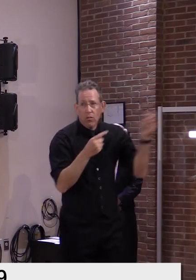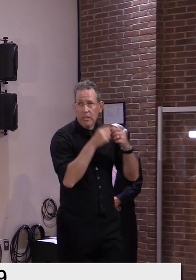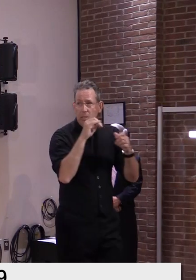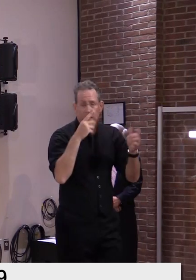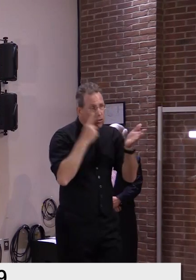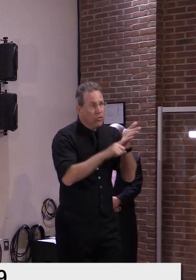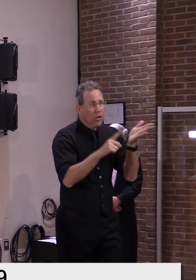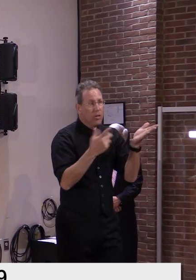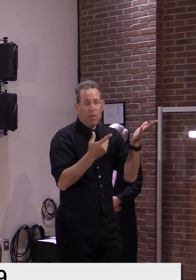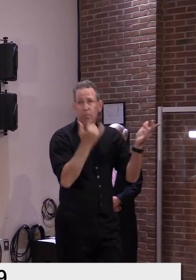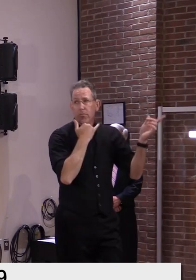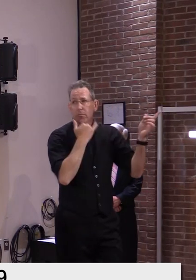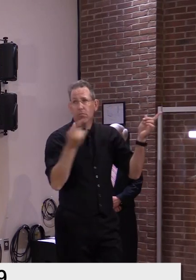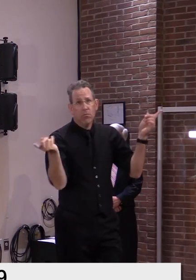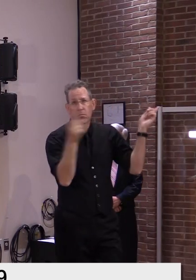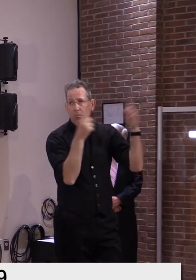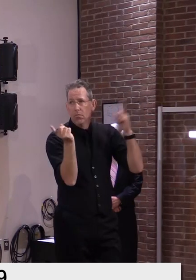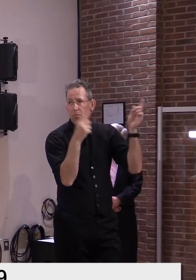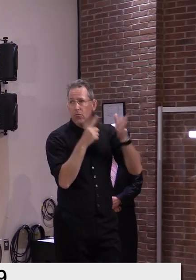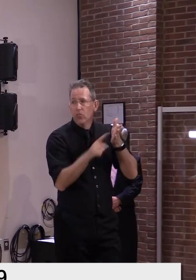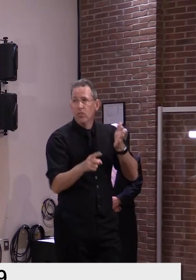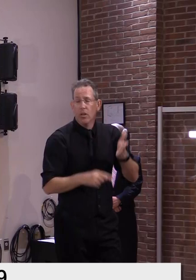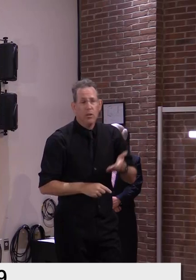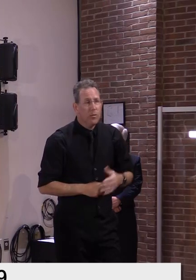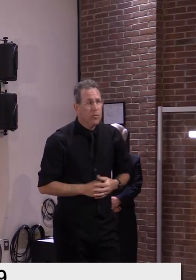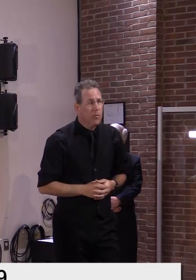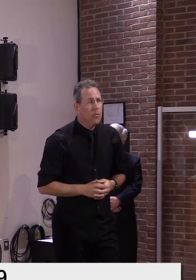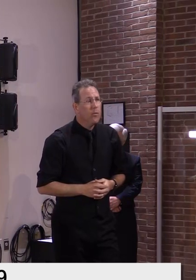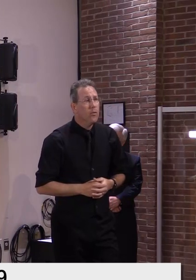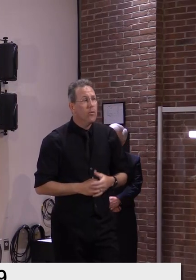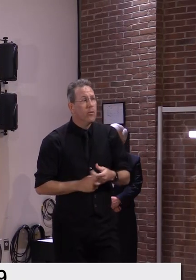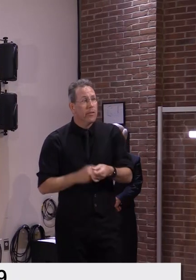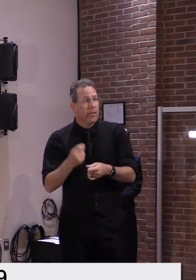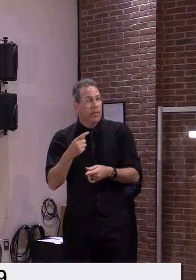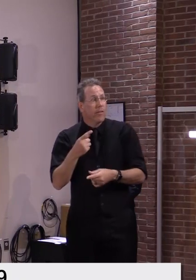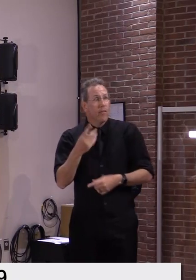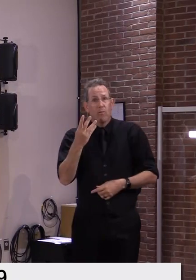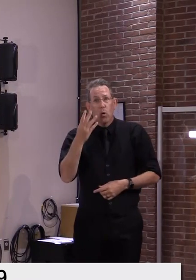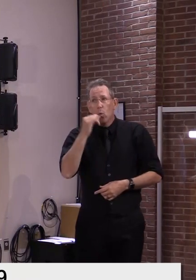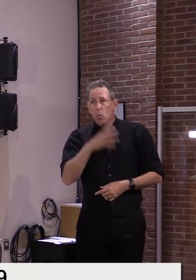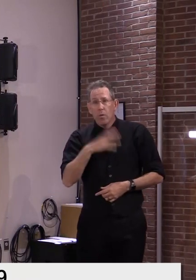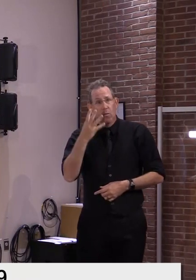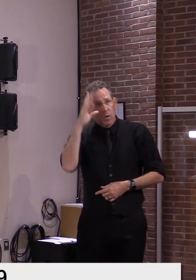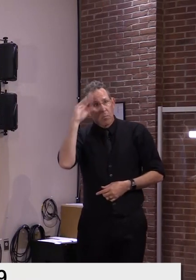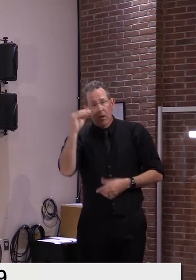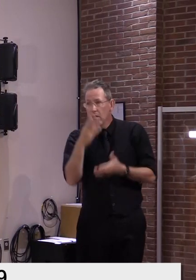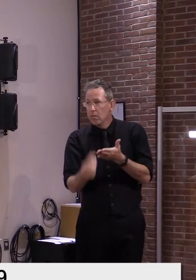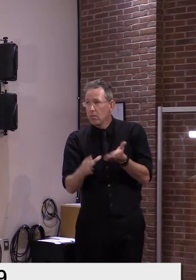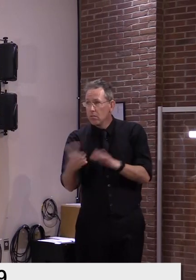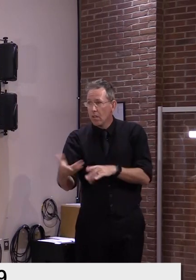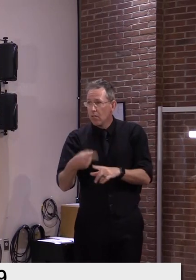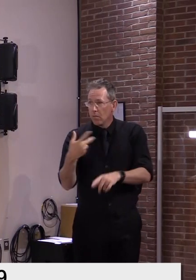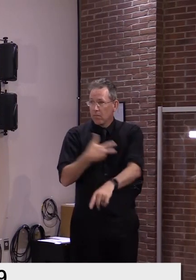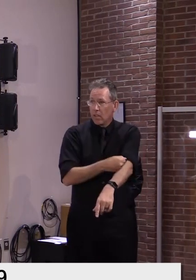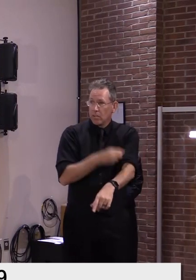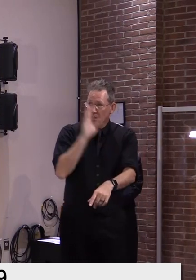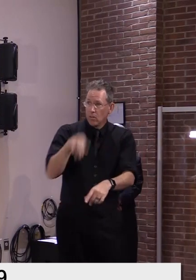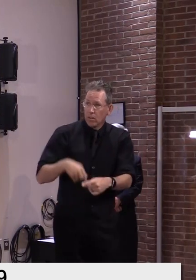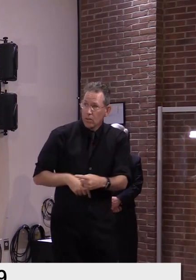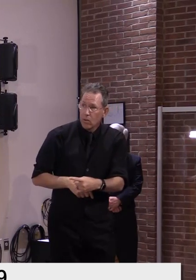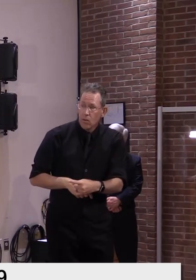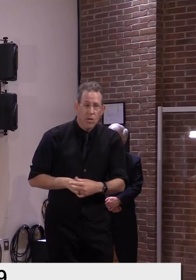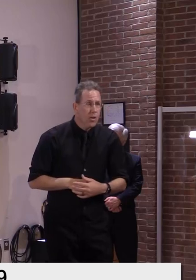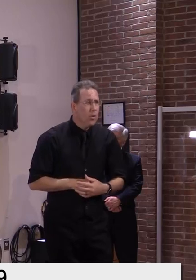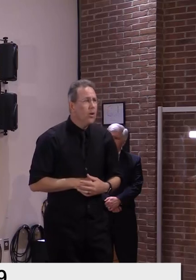I mean, they've got 4 women dead and 4 men dead, if I read their website correctly. Yeah, let me look into that